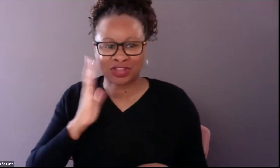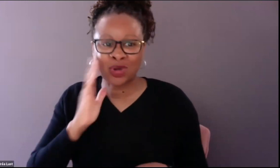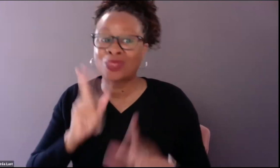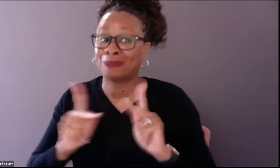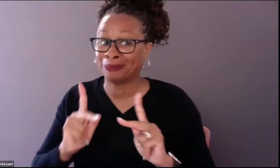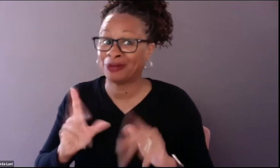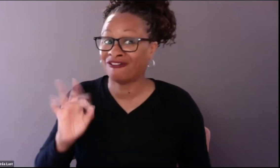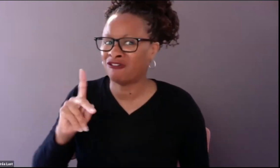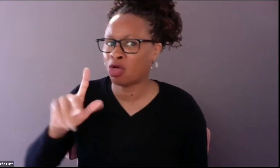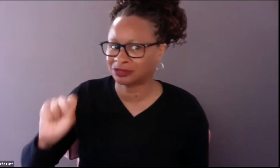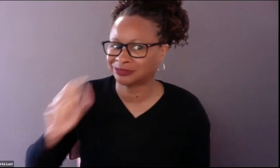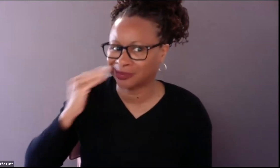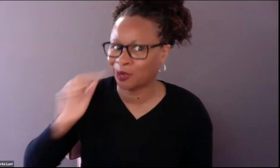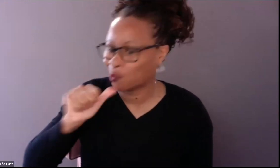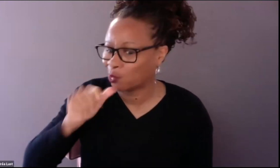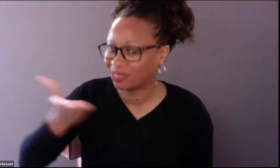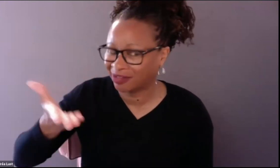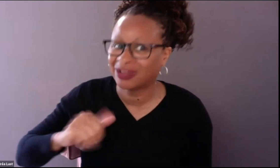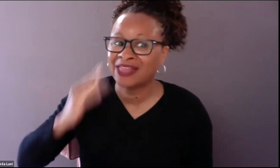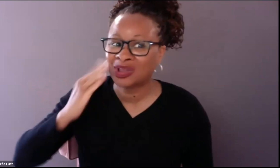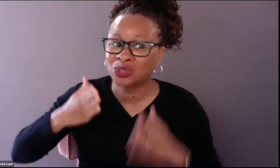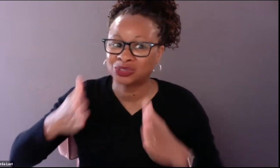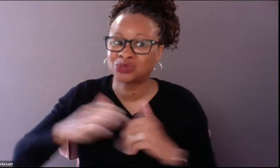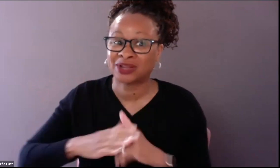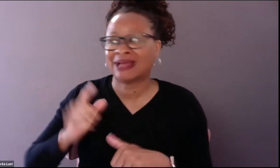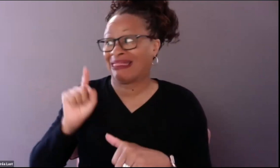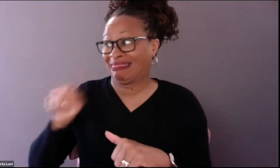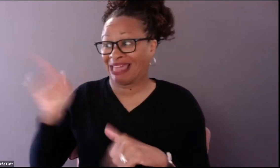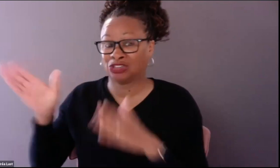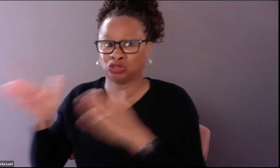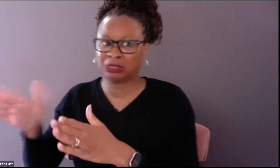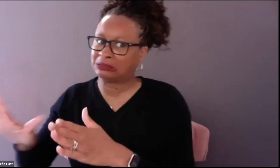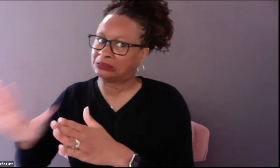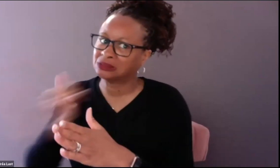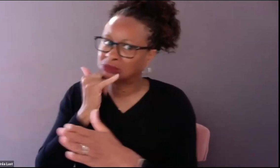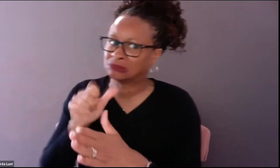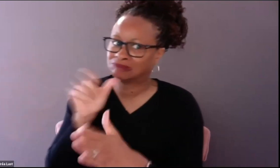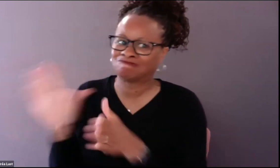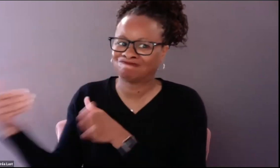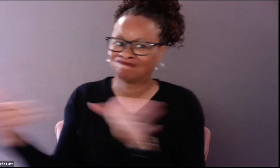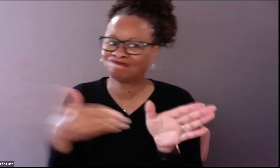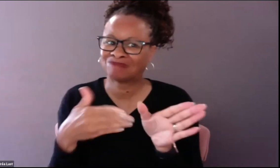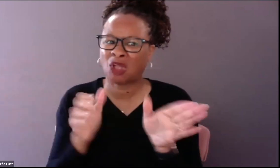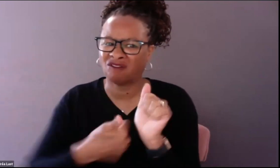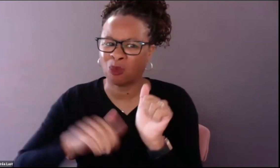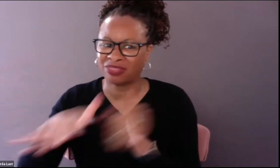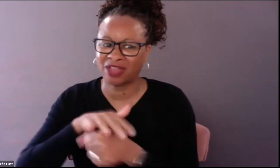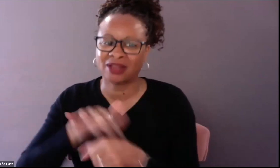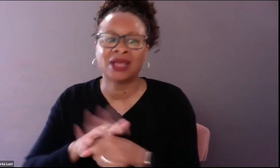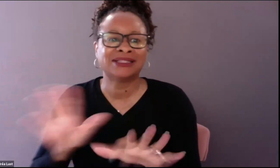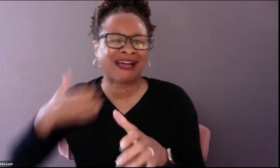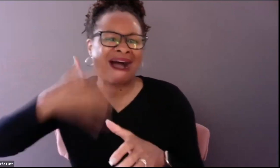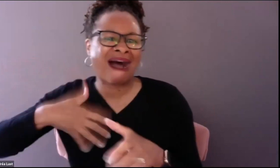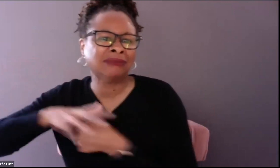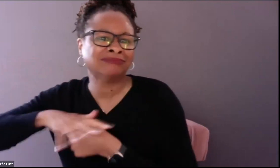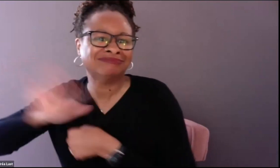know the streets. Okay, there's something going on in that street, so we're not gonna go down that street this week. It's kind of hot. We're gonna